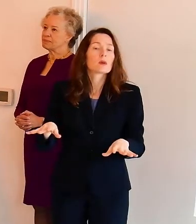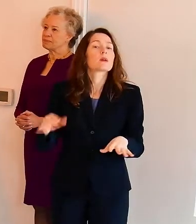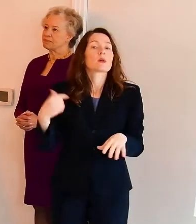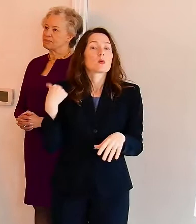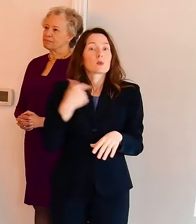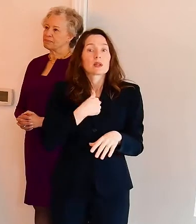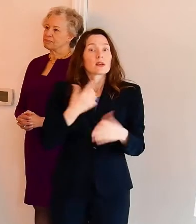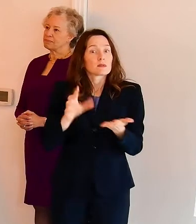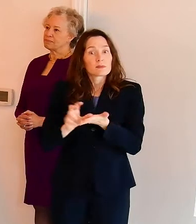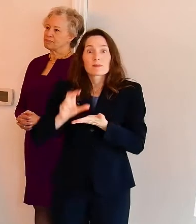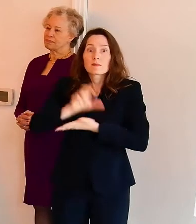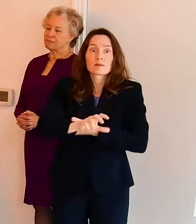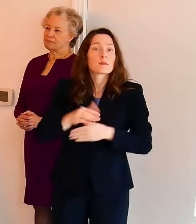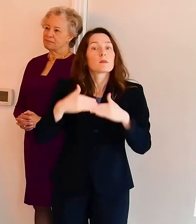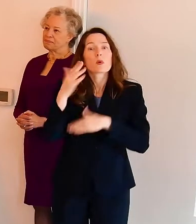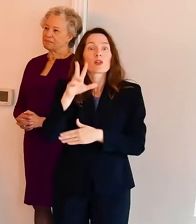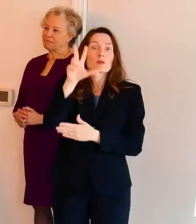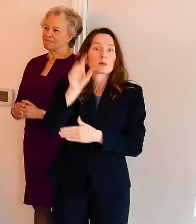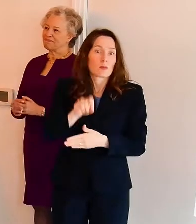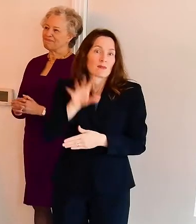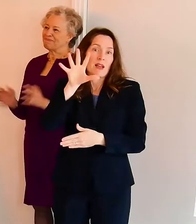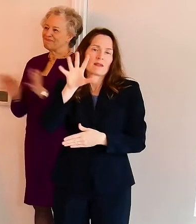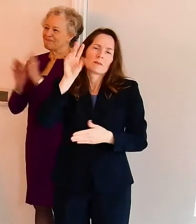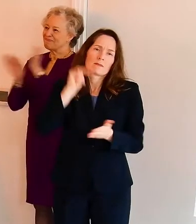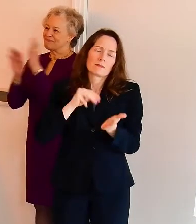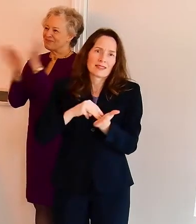than $3.5 million.